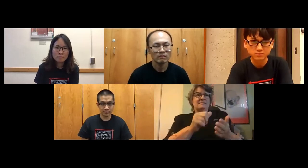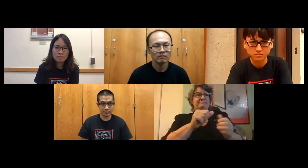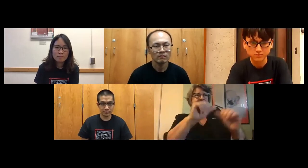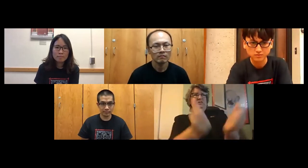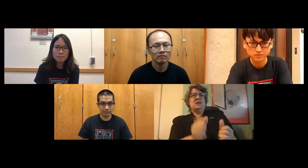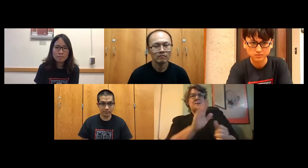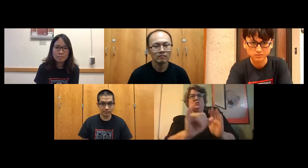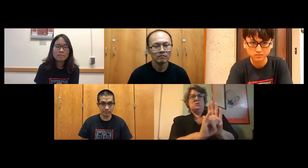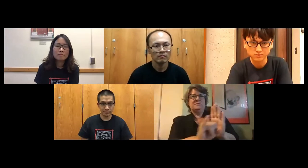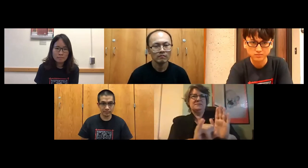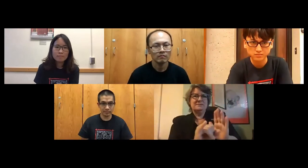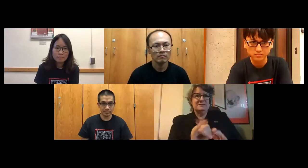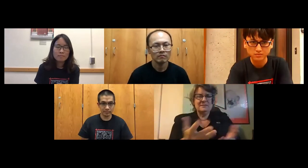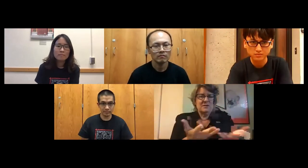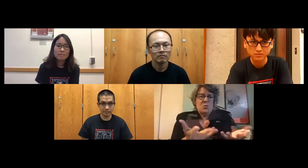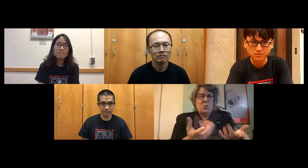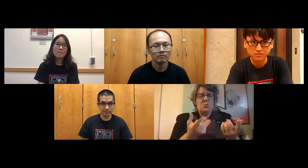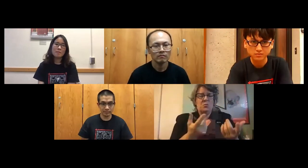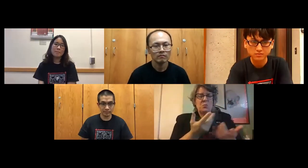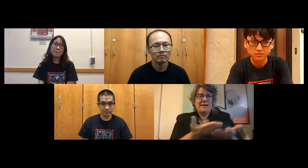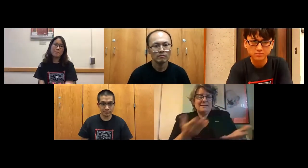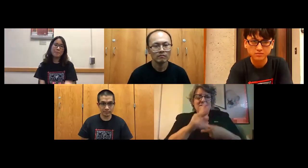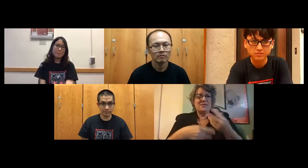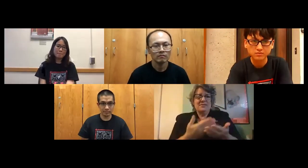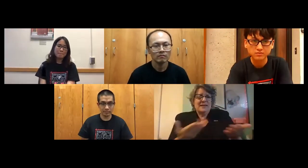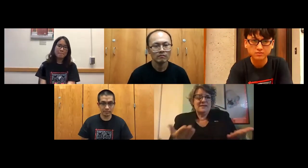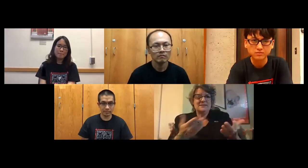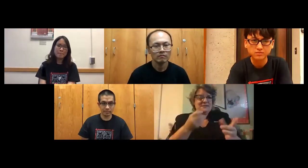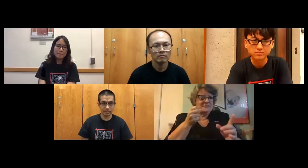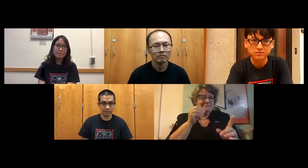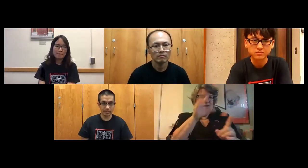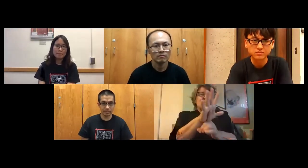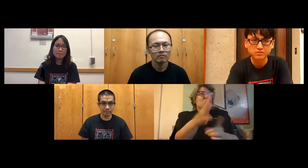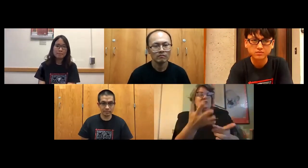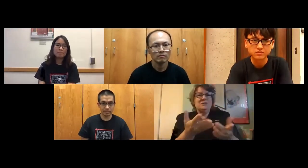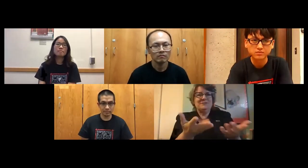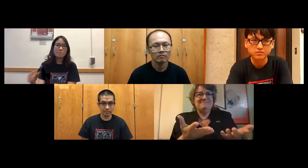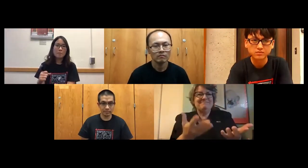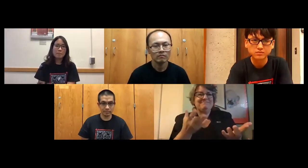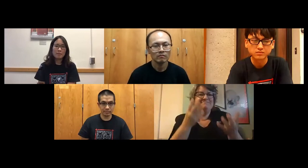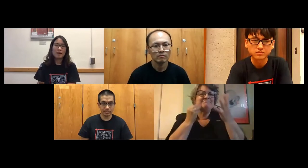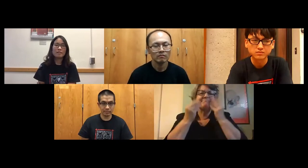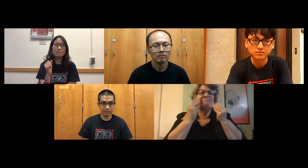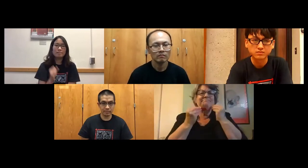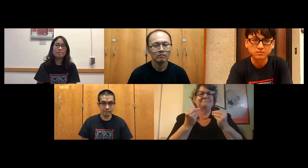to help shape your identity? What kind of things did you experience here that really impacted you in